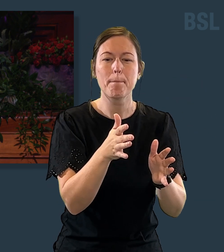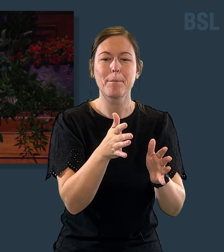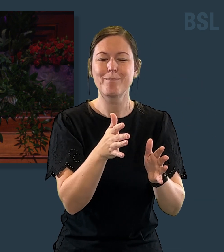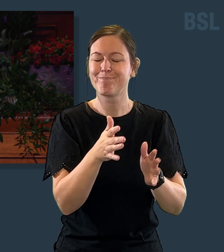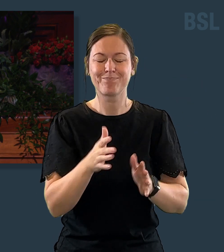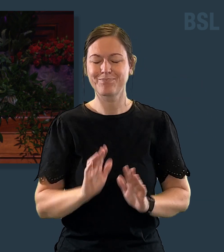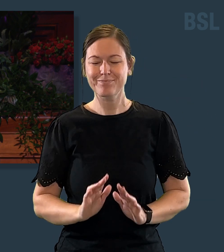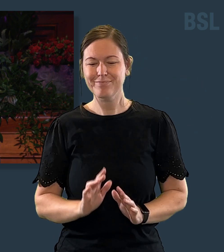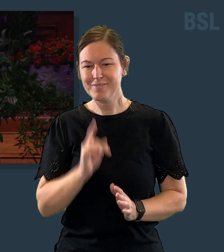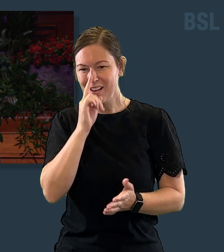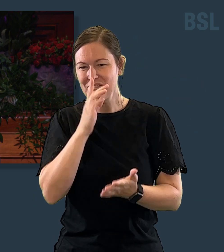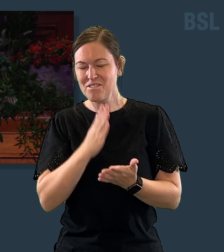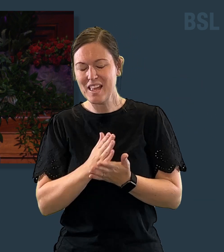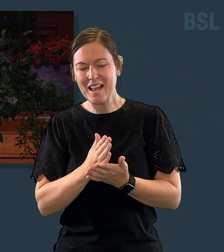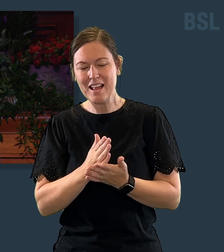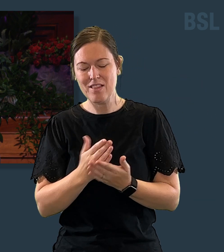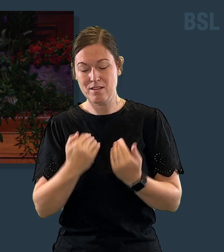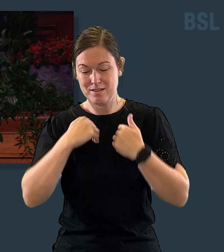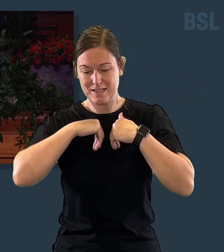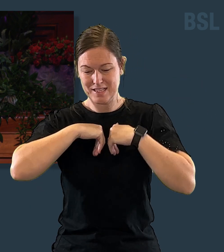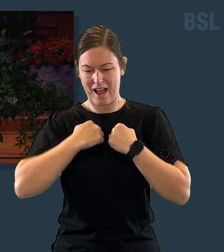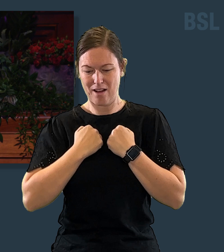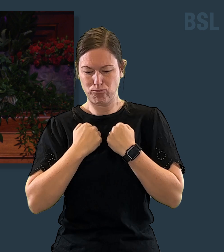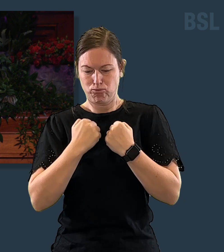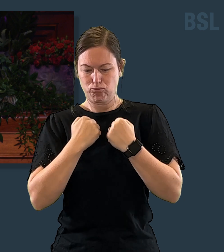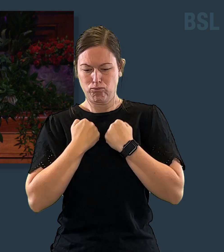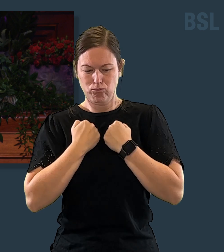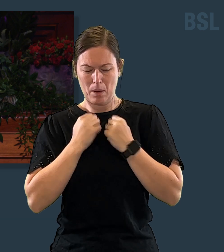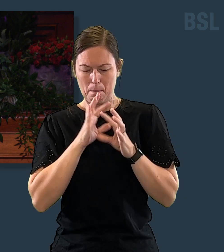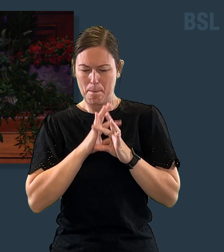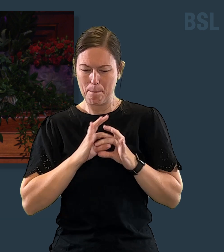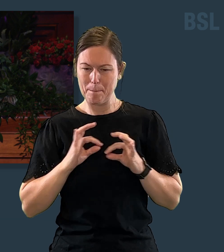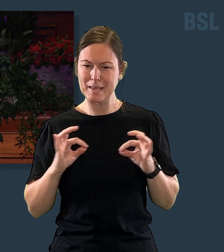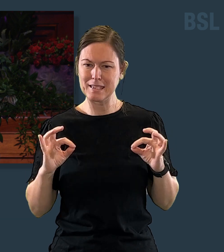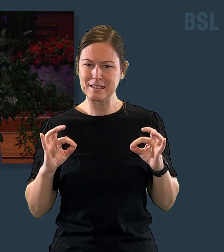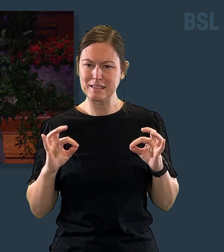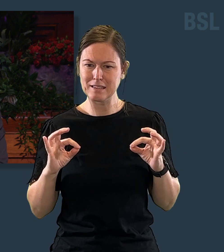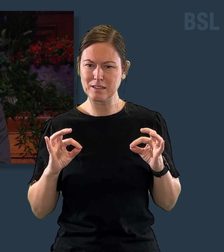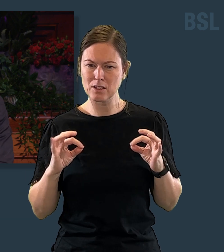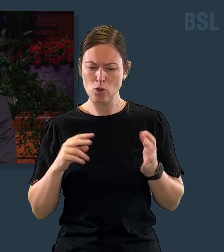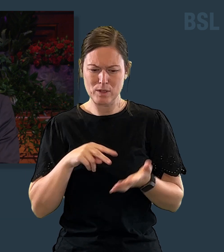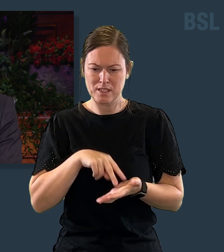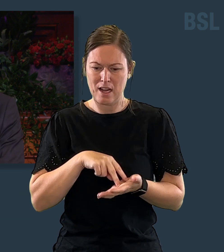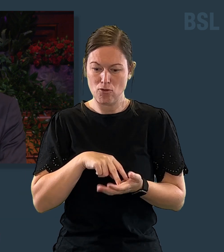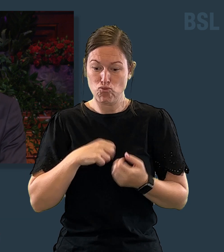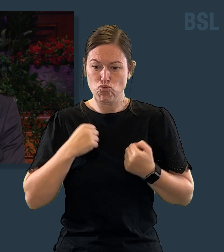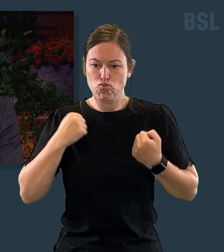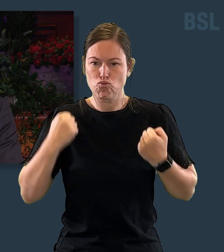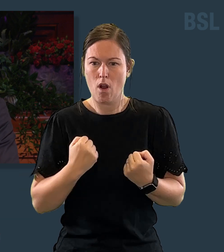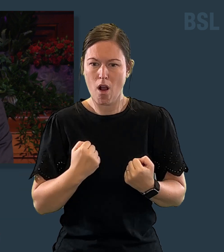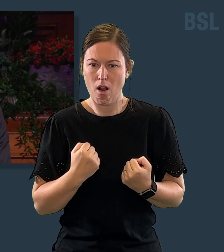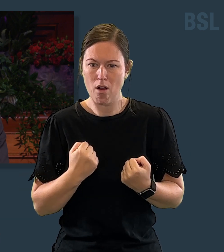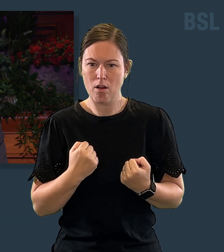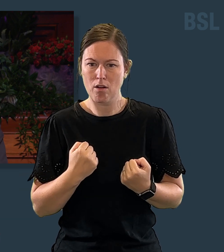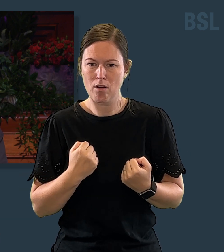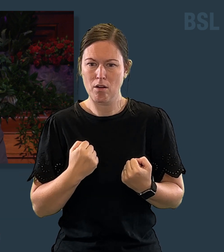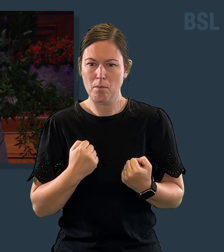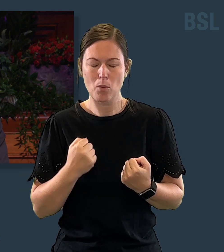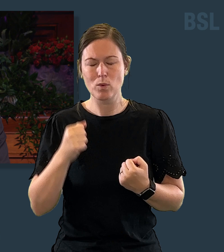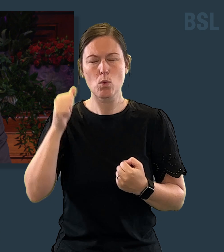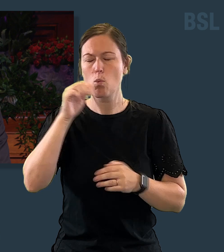Faith in Jesus Christ is the feeling of peace to withstand the storm, knowing that